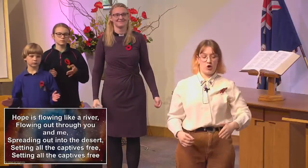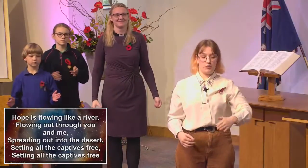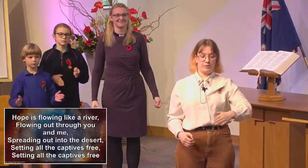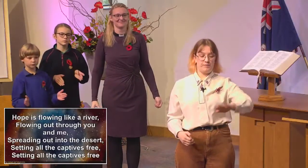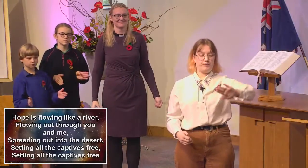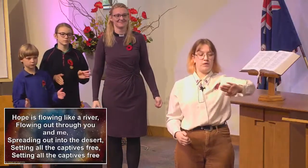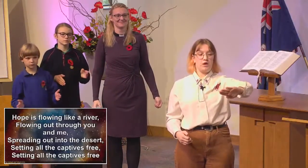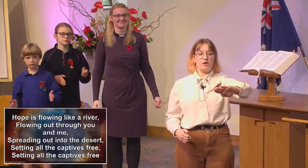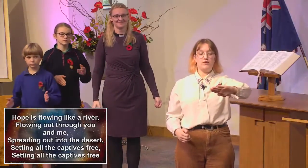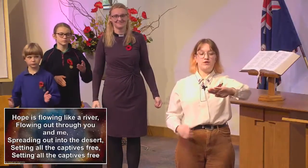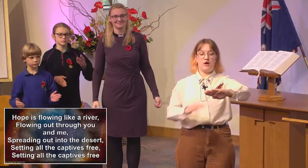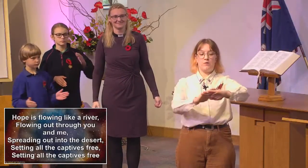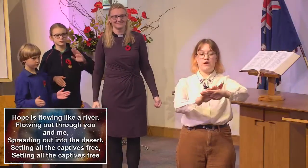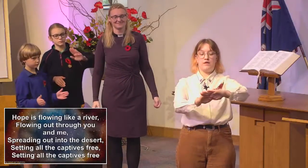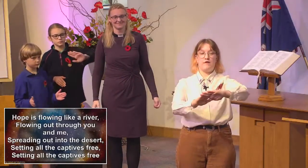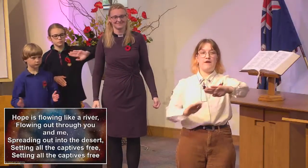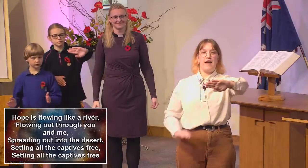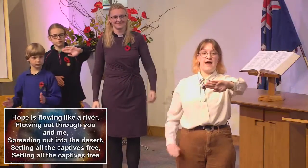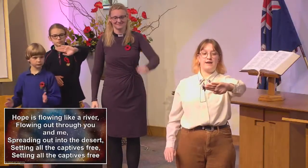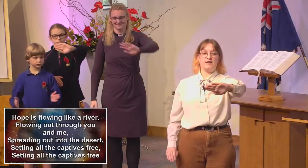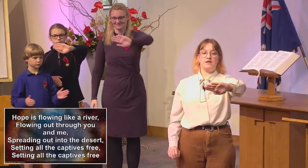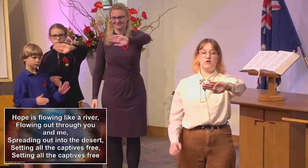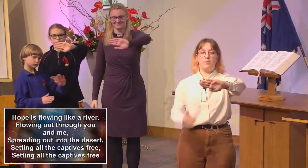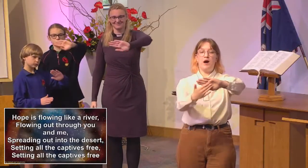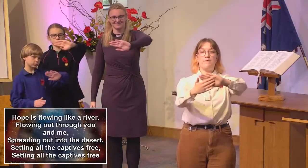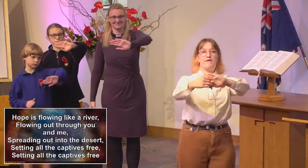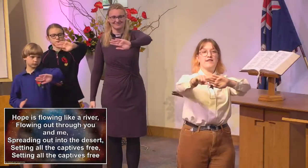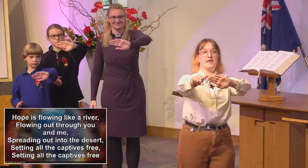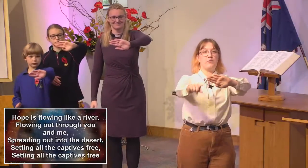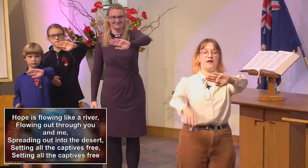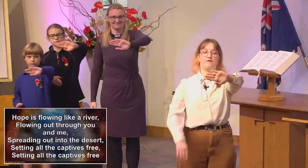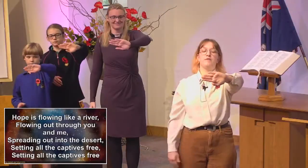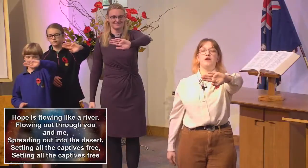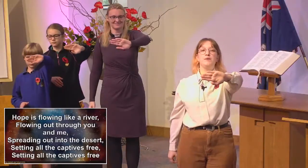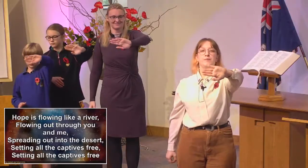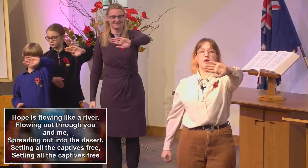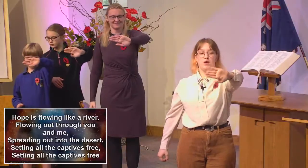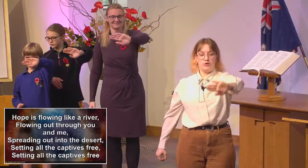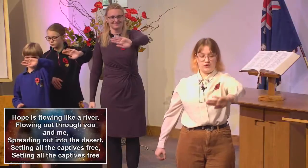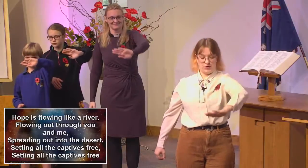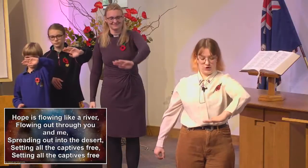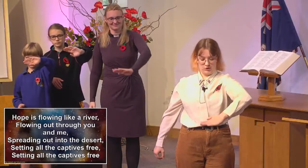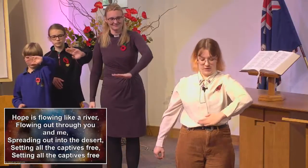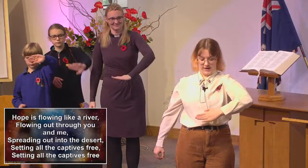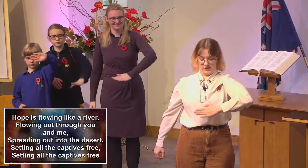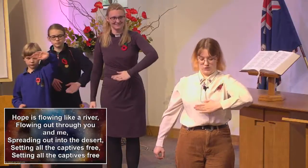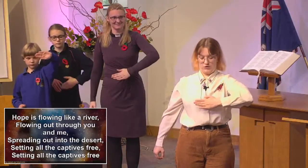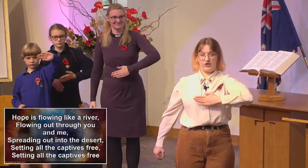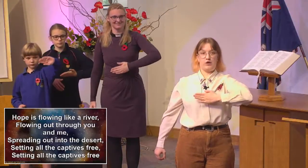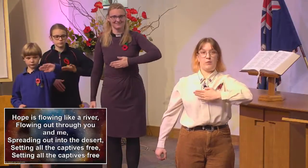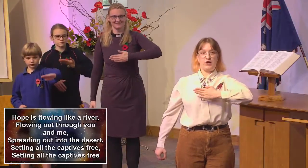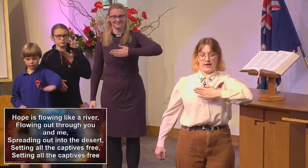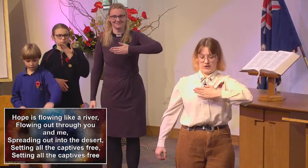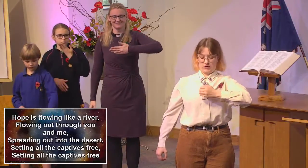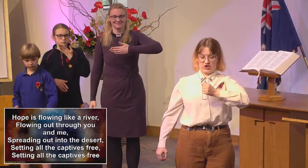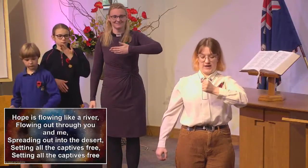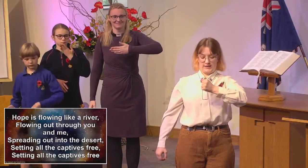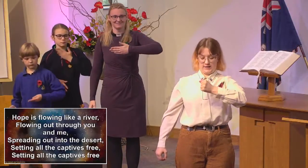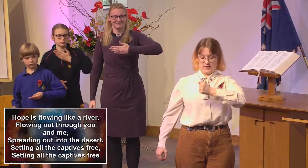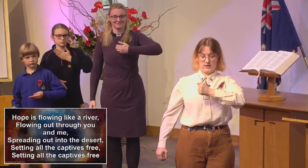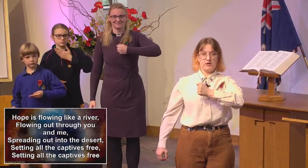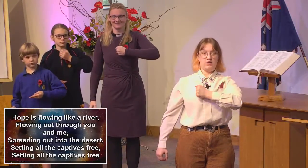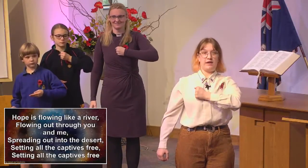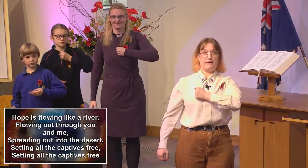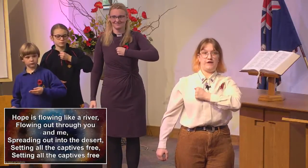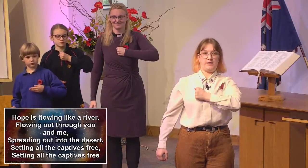And then hope. You start with a flat hand, your palm facing away from you. You scoop it in towards you, and when you get to your